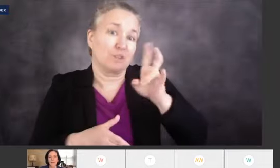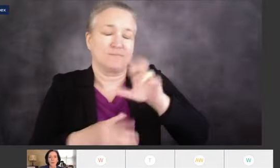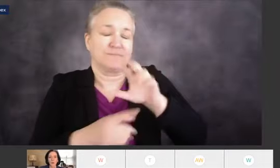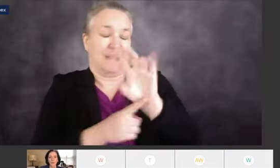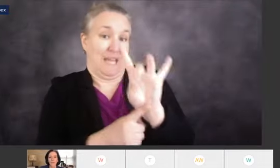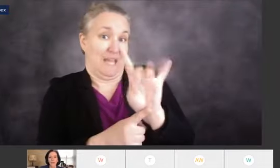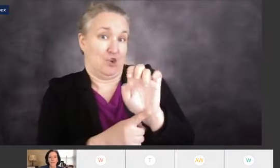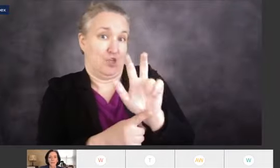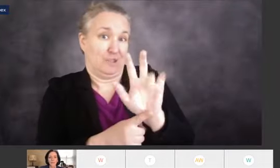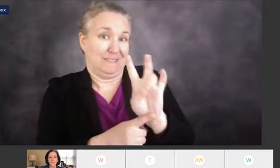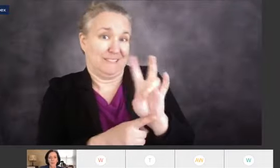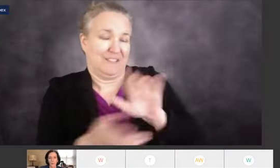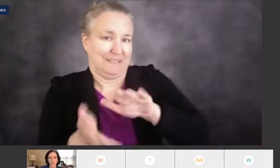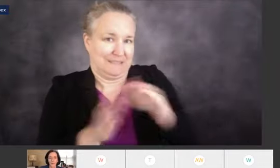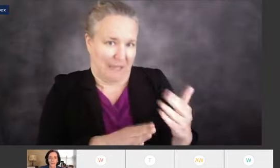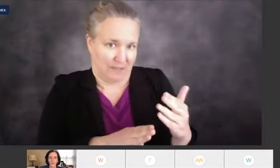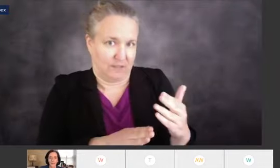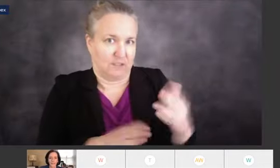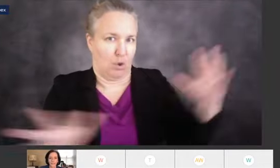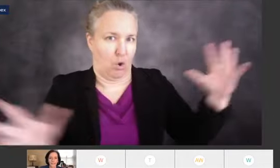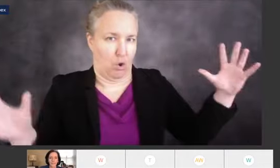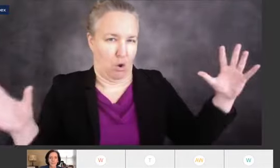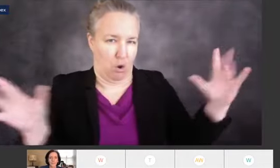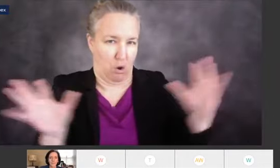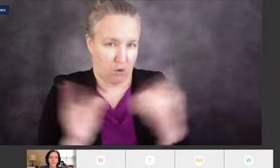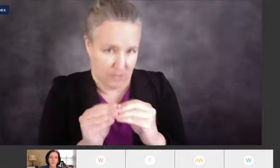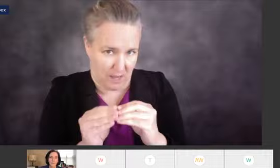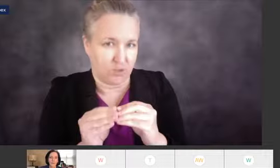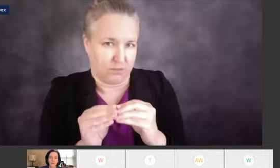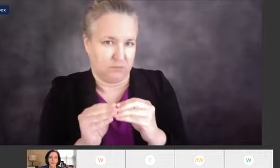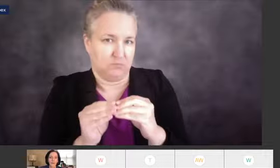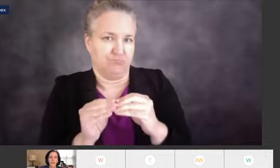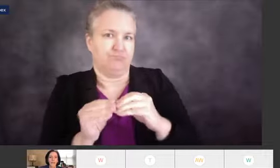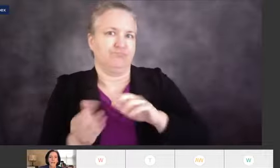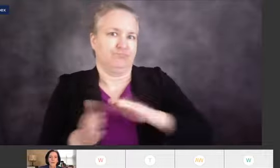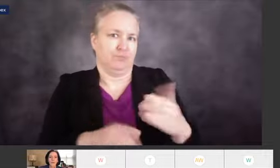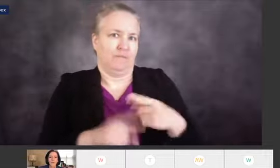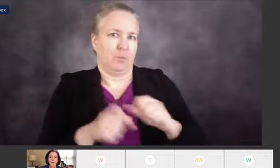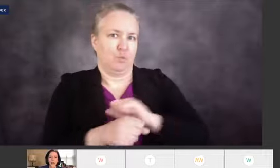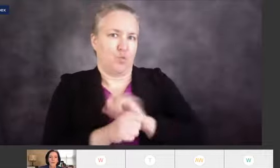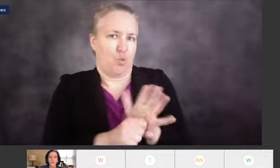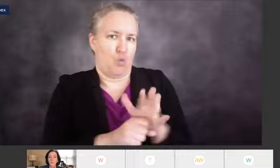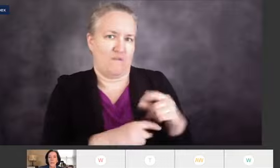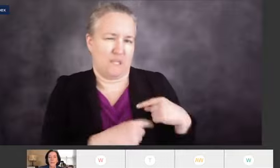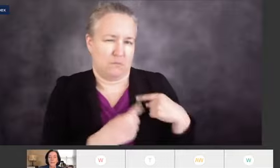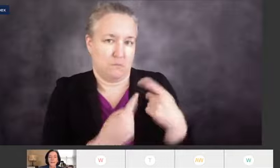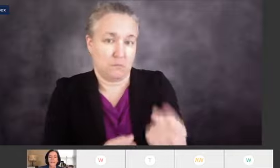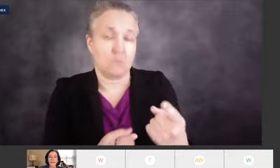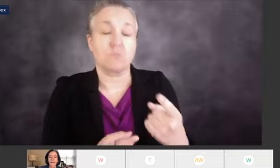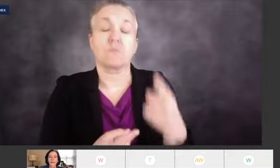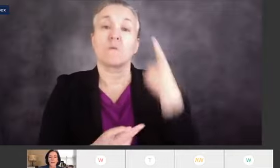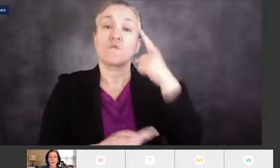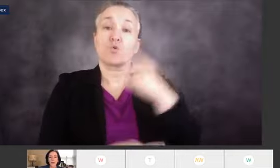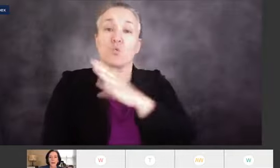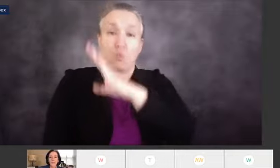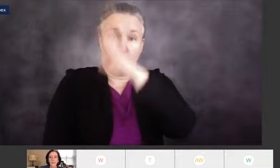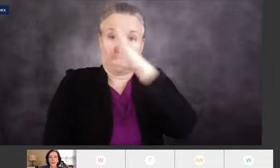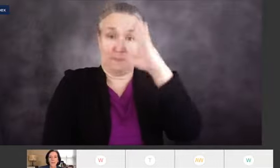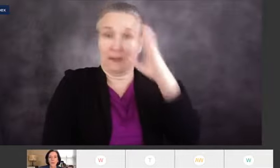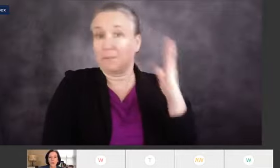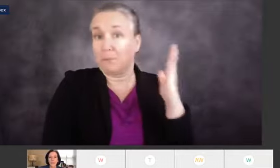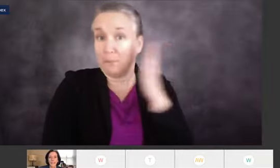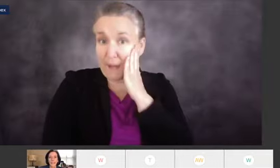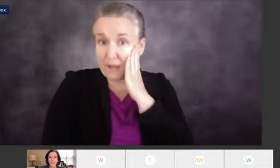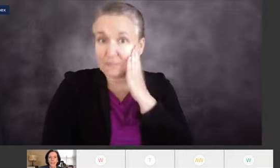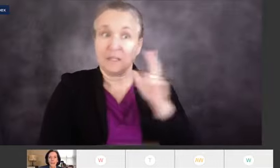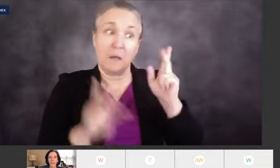deaths confirmed positive from COVID-19. In terms of hospital beds, today the number of